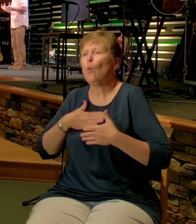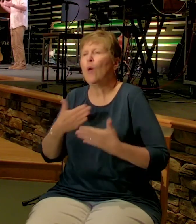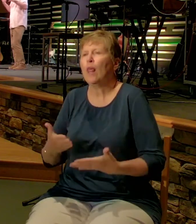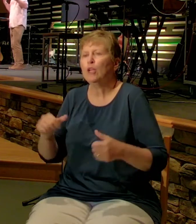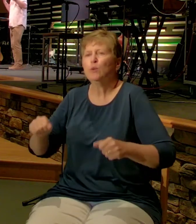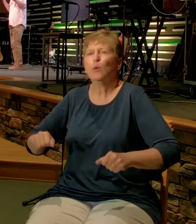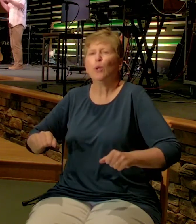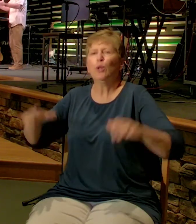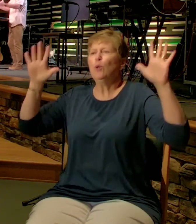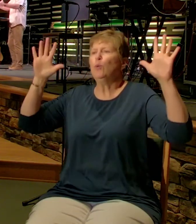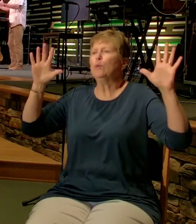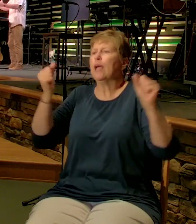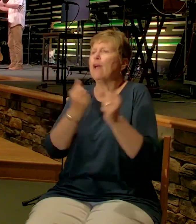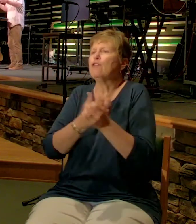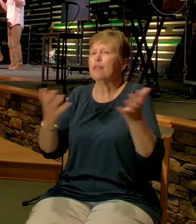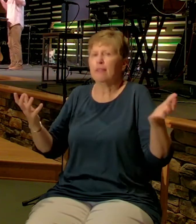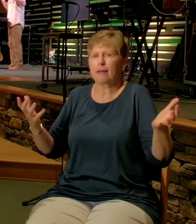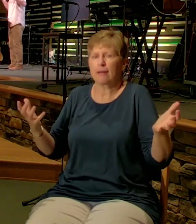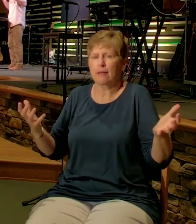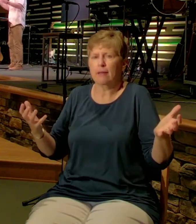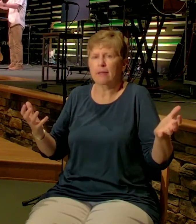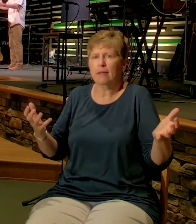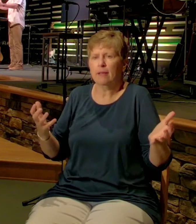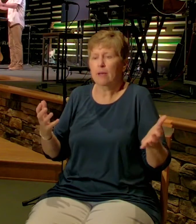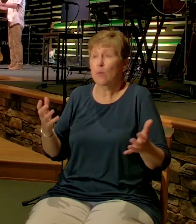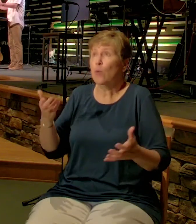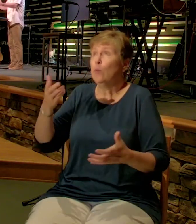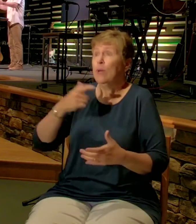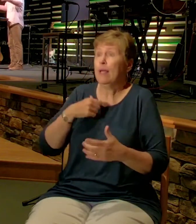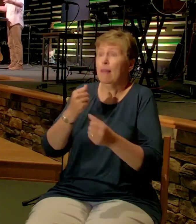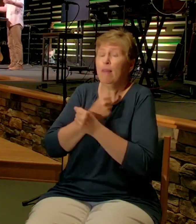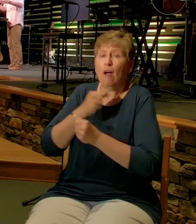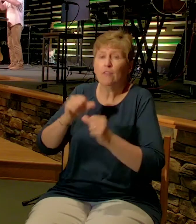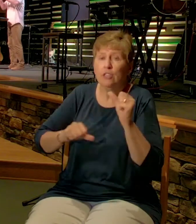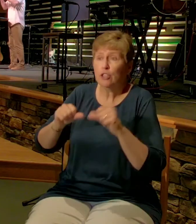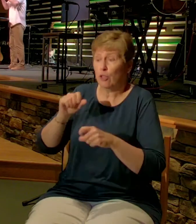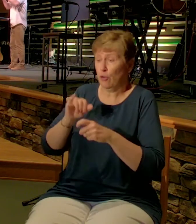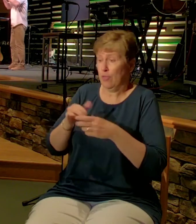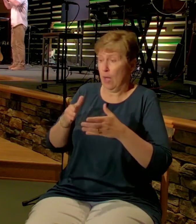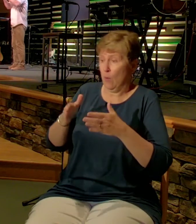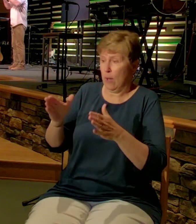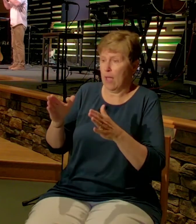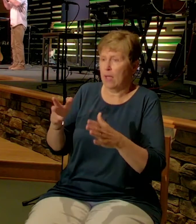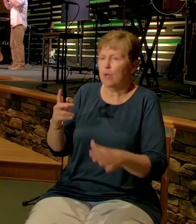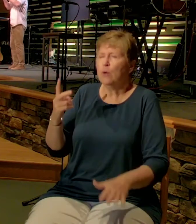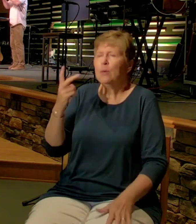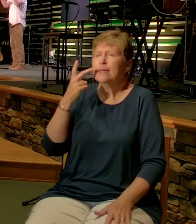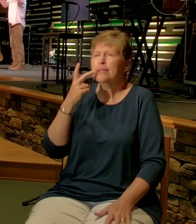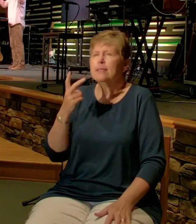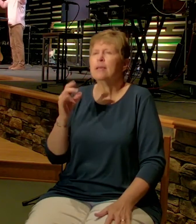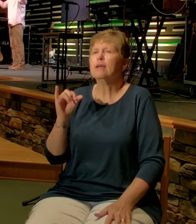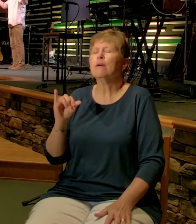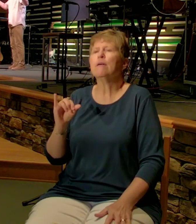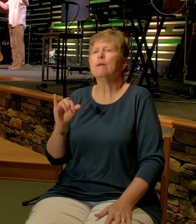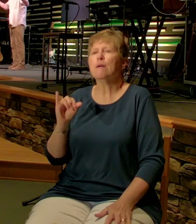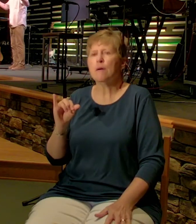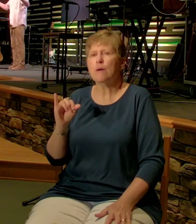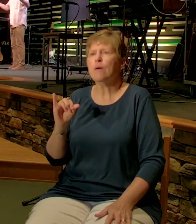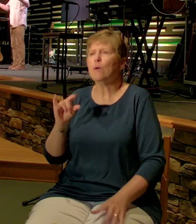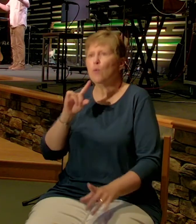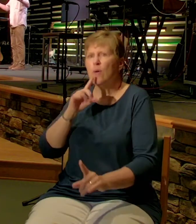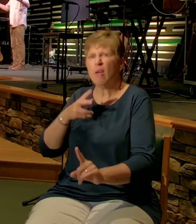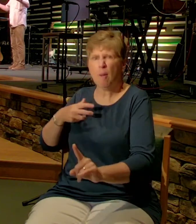us to that kind of love. And when we love one another in that way, we see that it has a huge